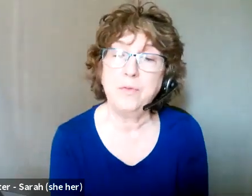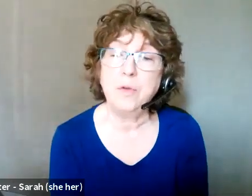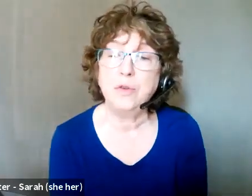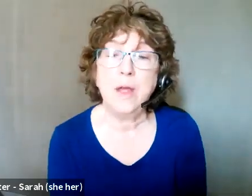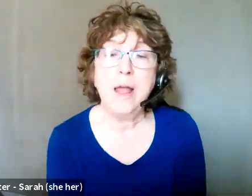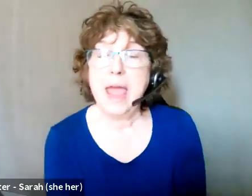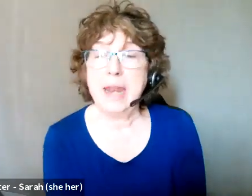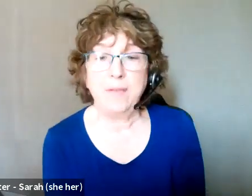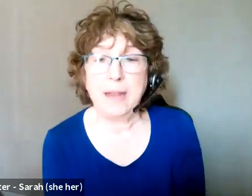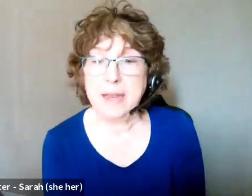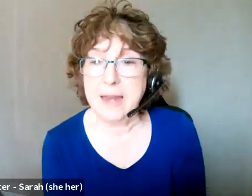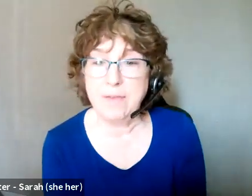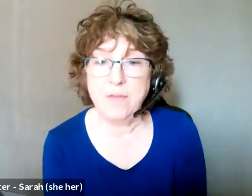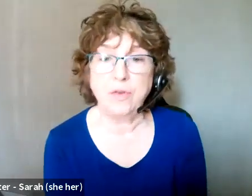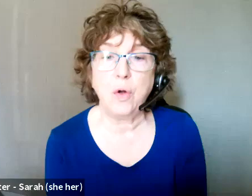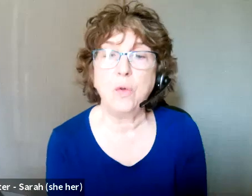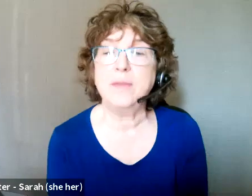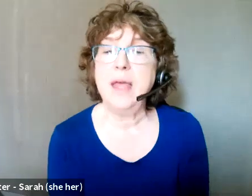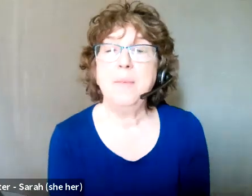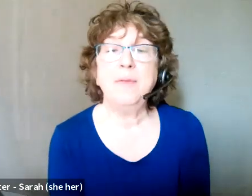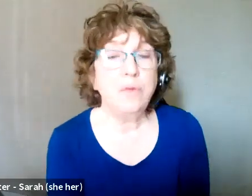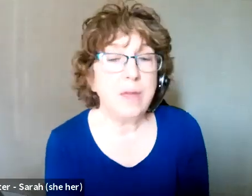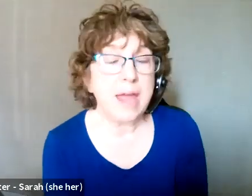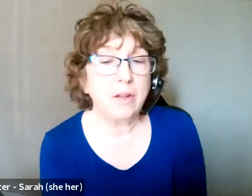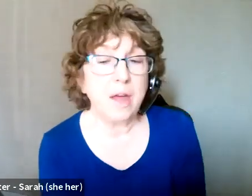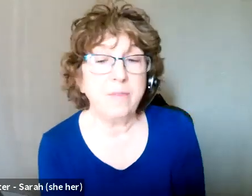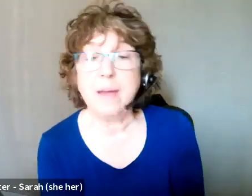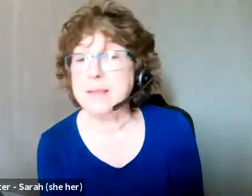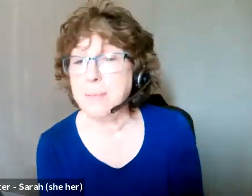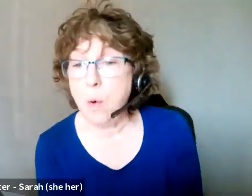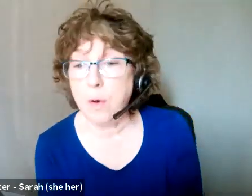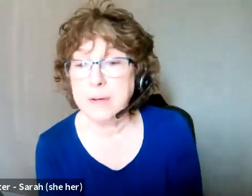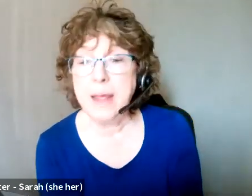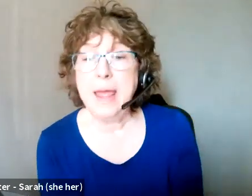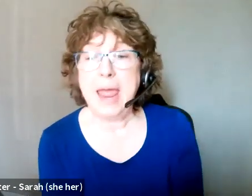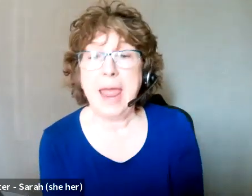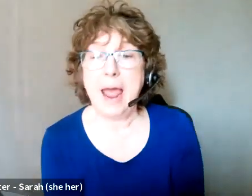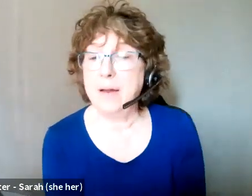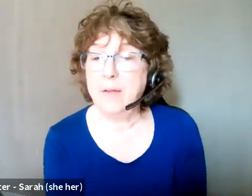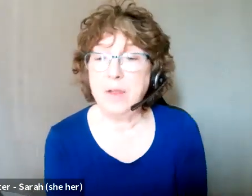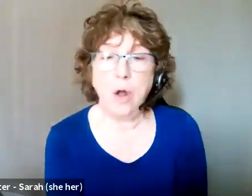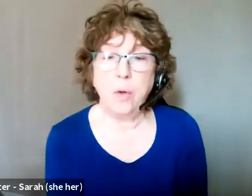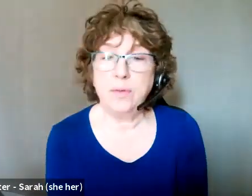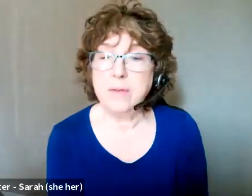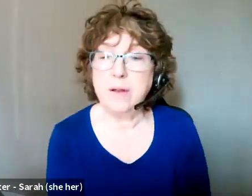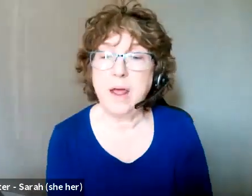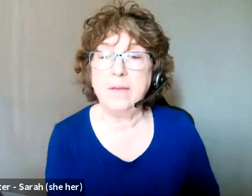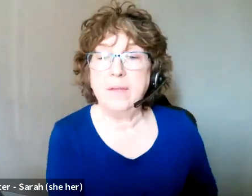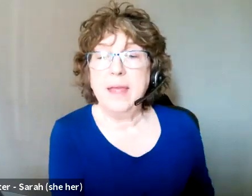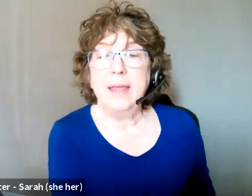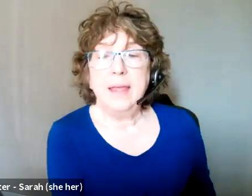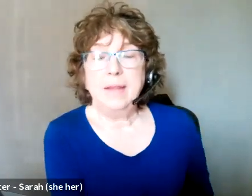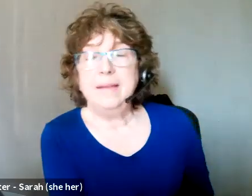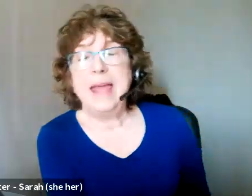and they weren't looking at a future, and I felt like I didn't have any future goals. But fortunately, I had a lot of family support,